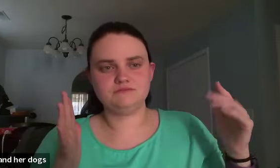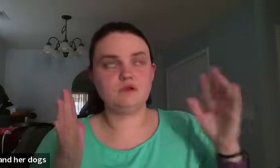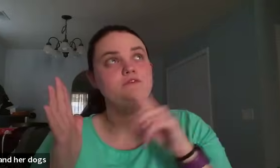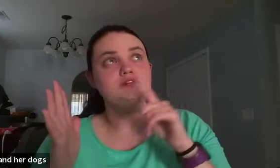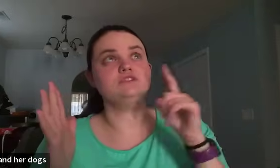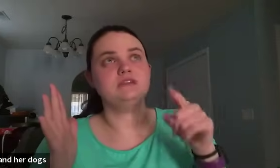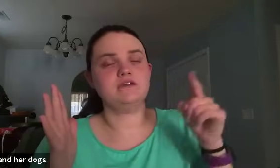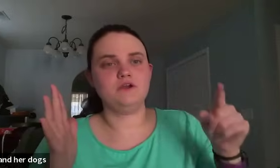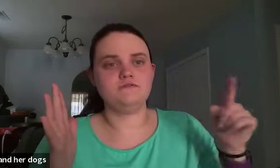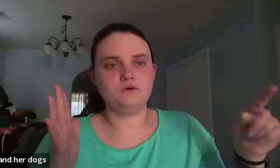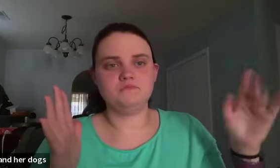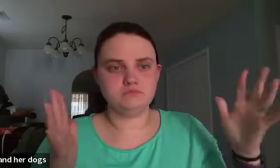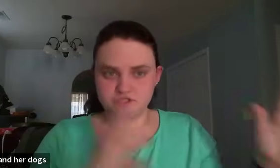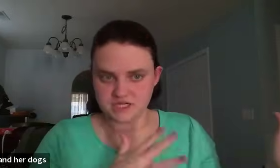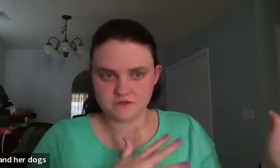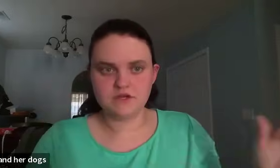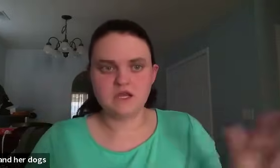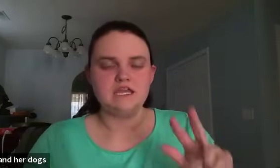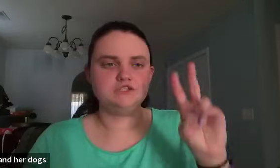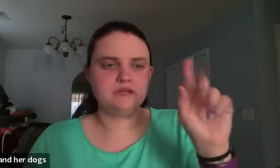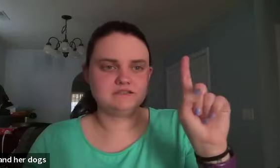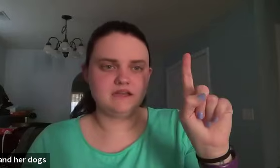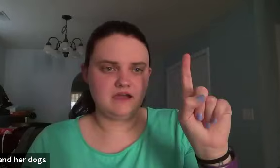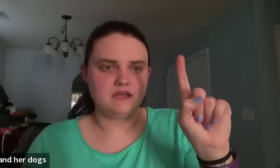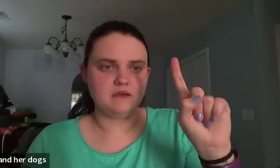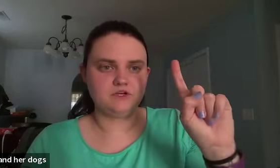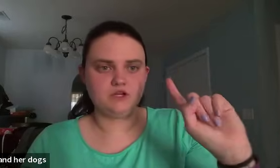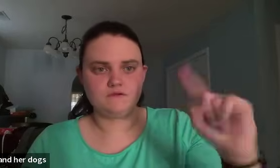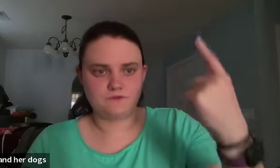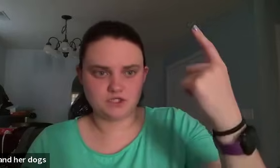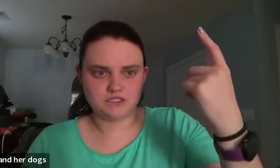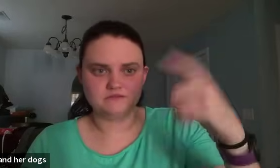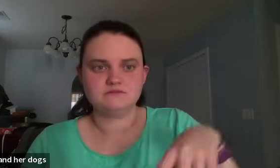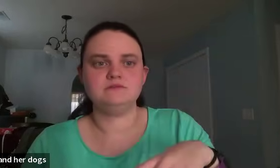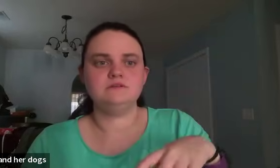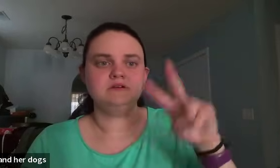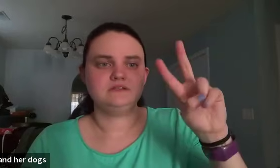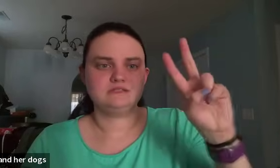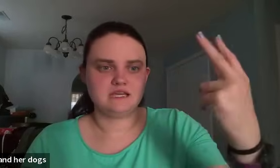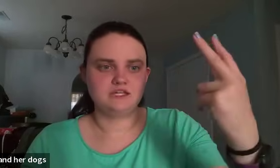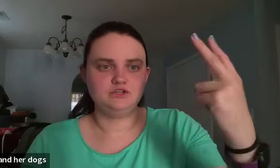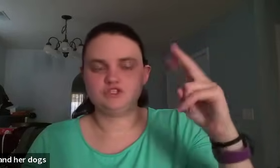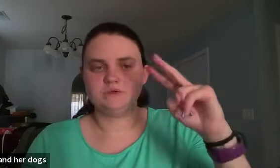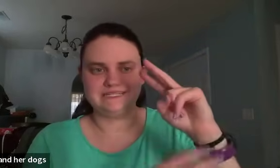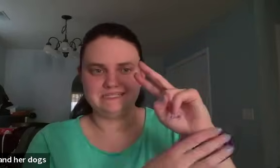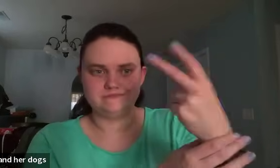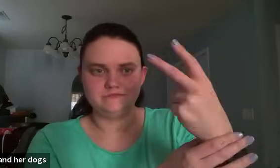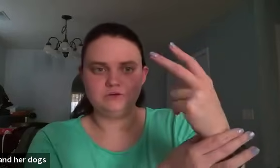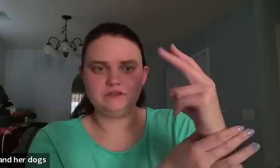or first, second, third, fourth, whichever, is you basically have that number and you go the first, the second, you just twist it. You do a